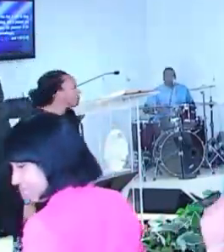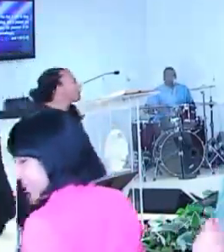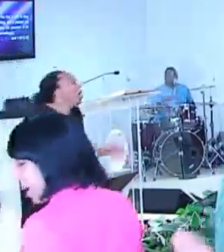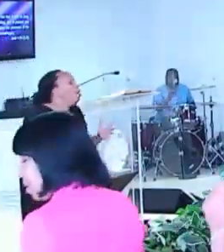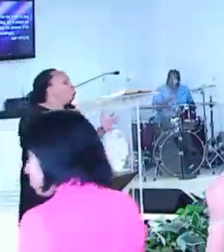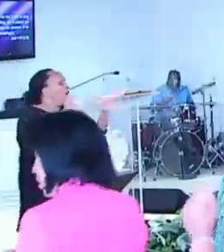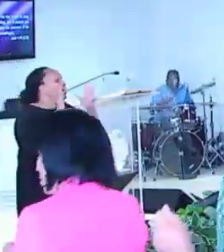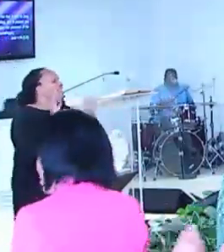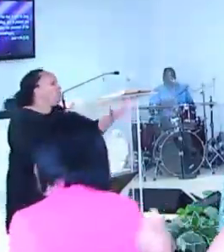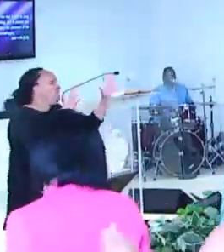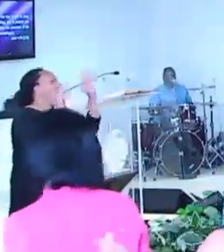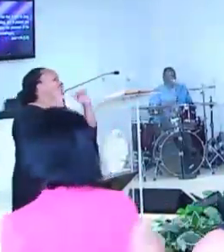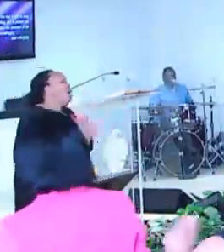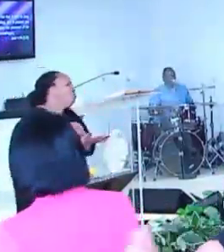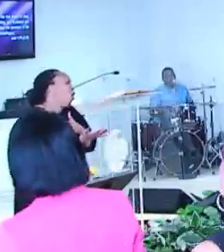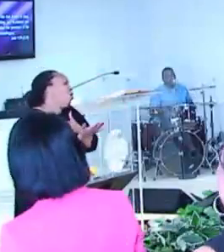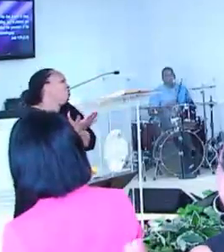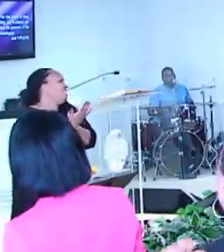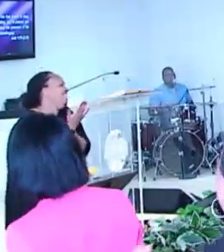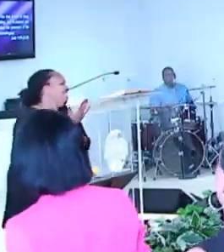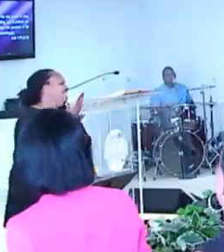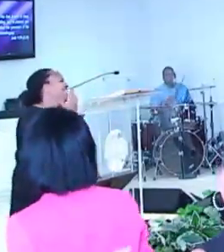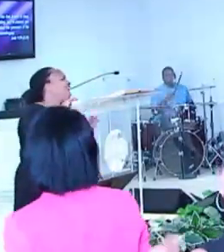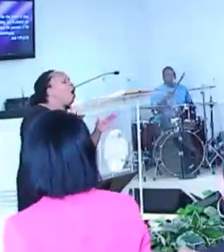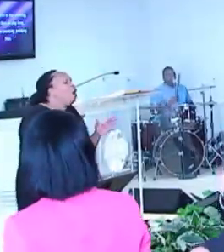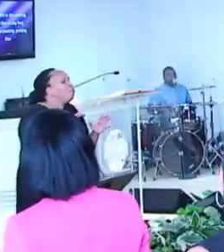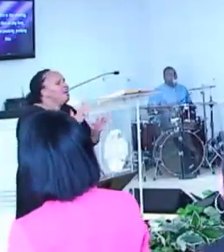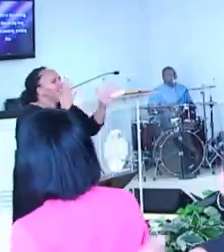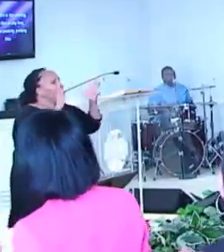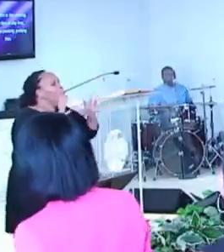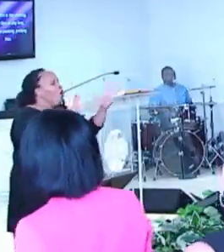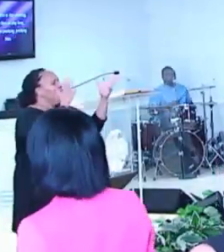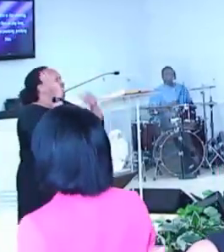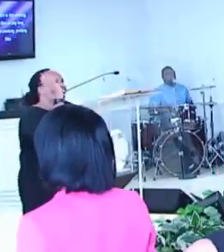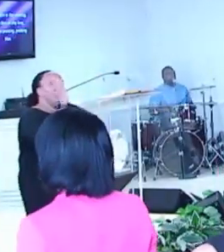praise him in the morning. Praise him all night long.